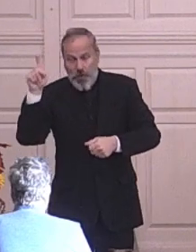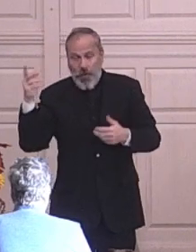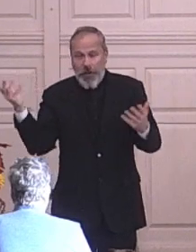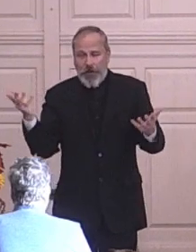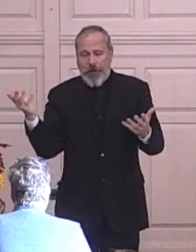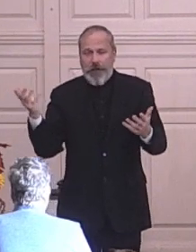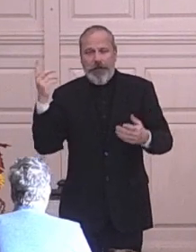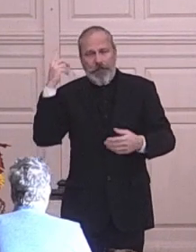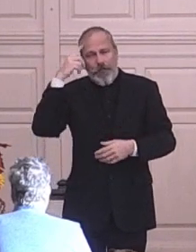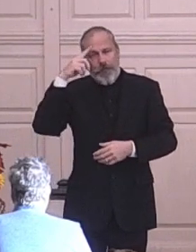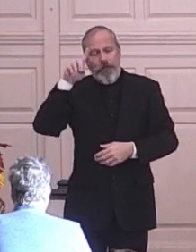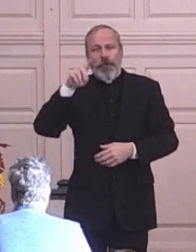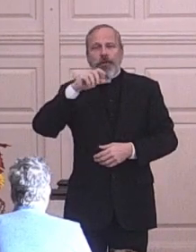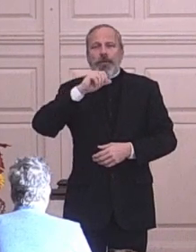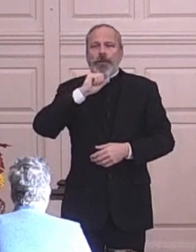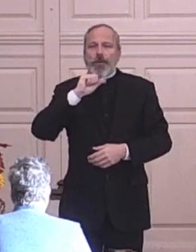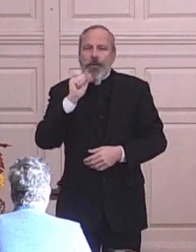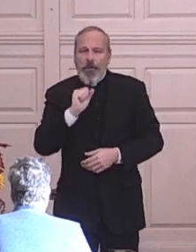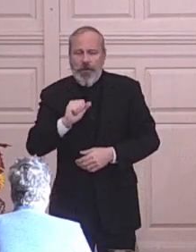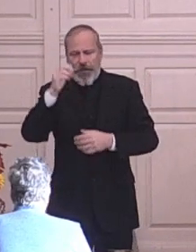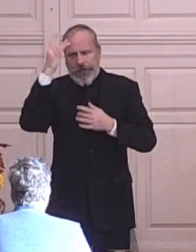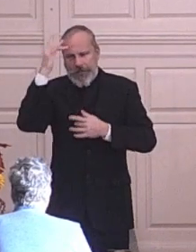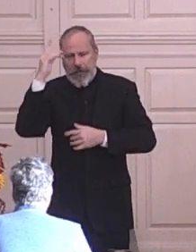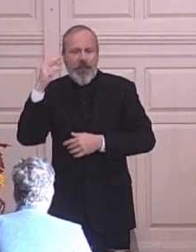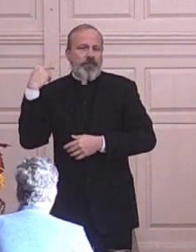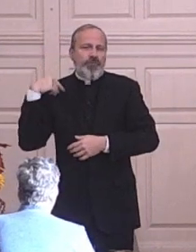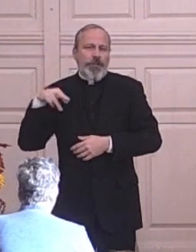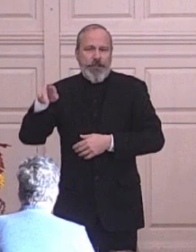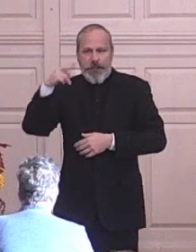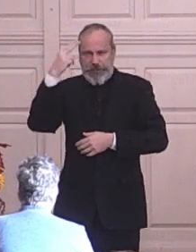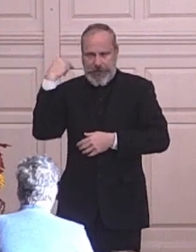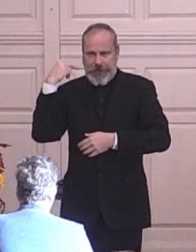the elderly and sick religious sisters.